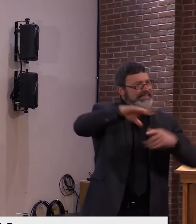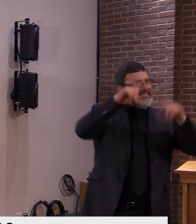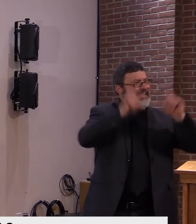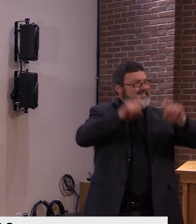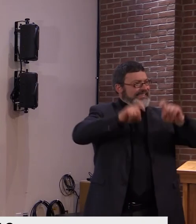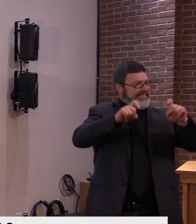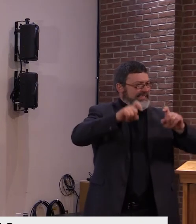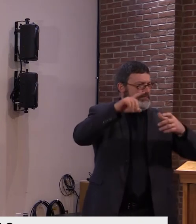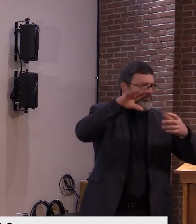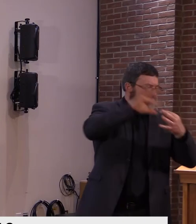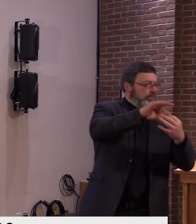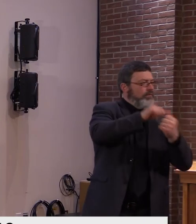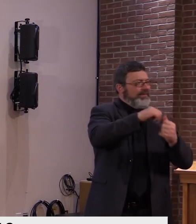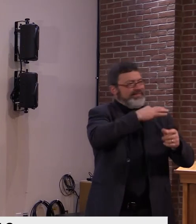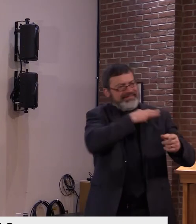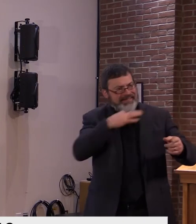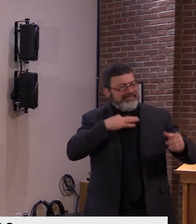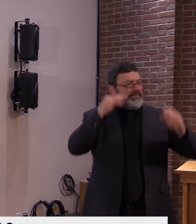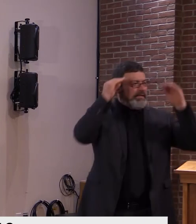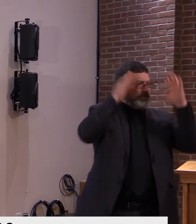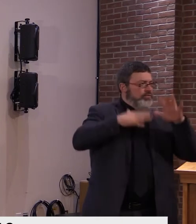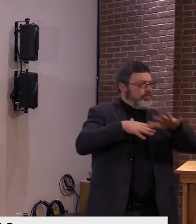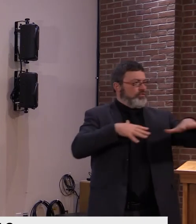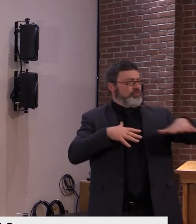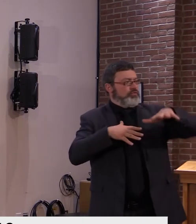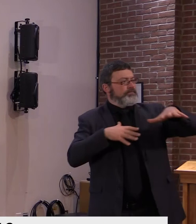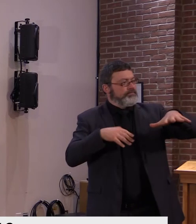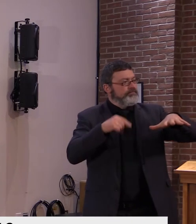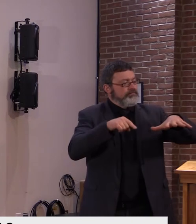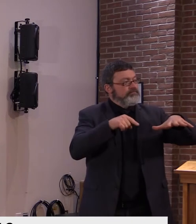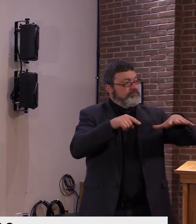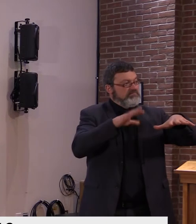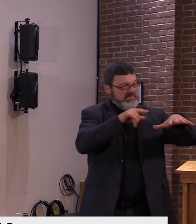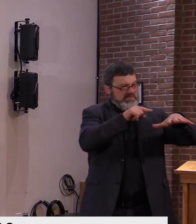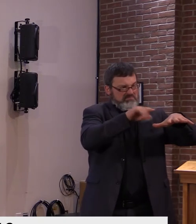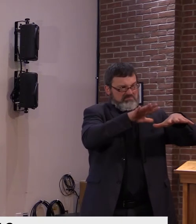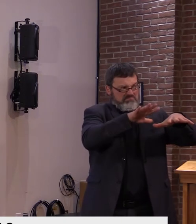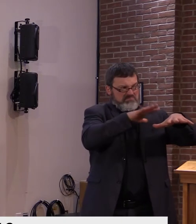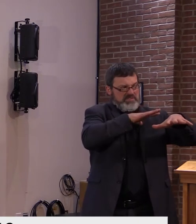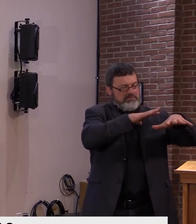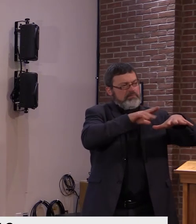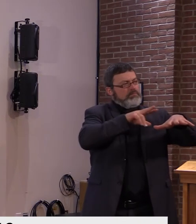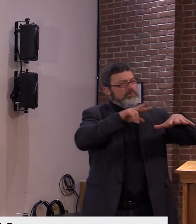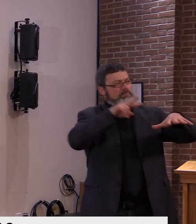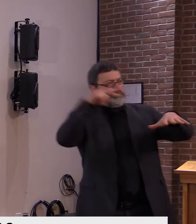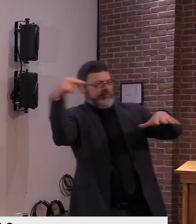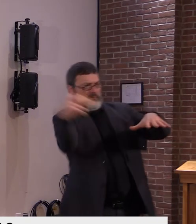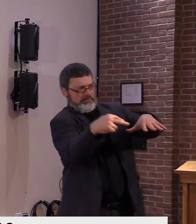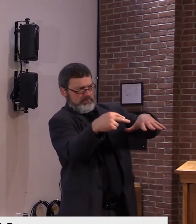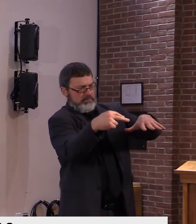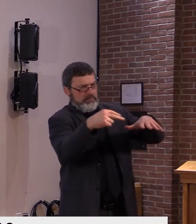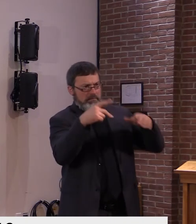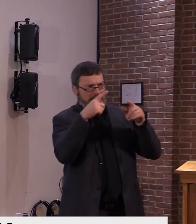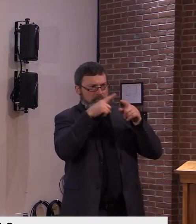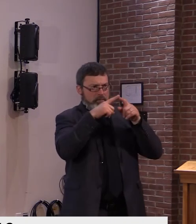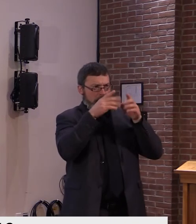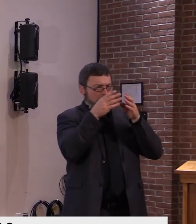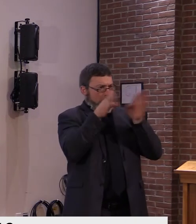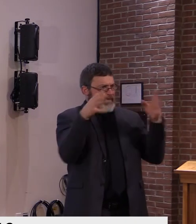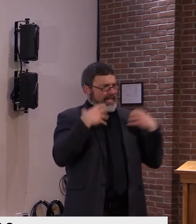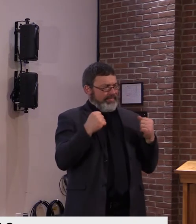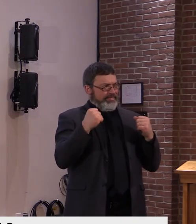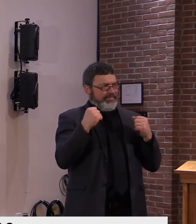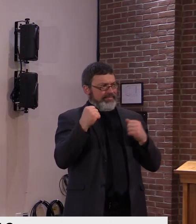health standpoint, in the sense that it's tool as a surveillance test, is that